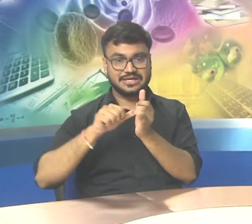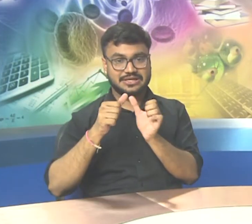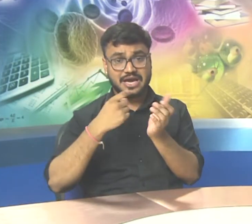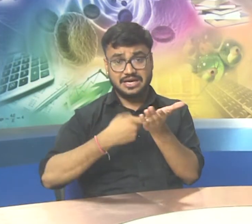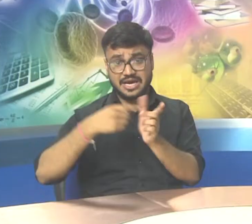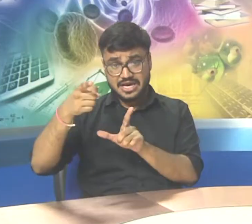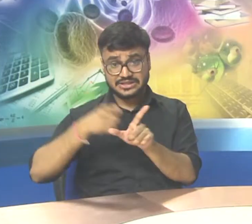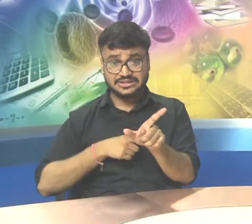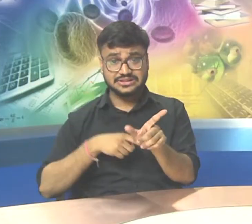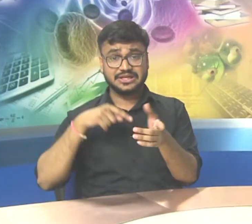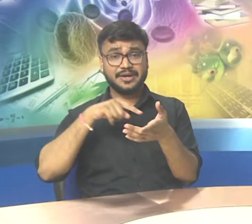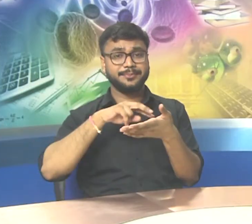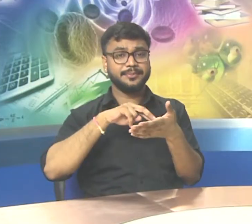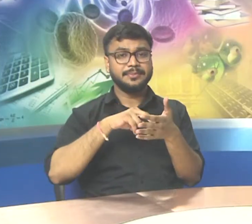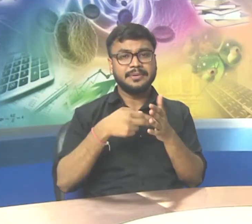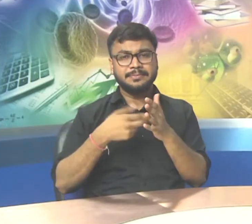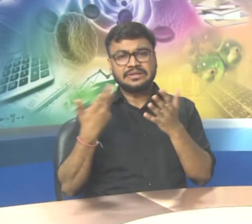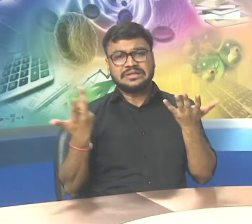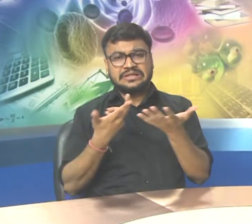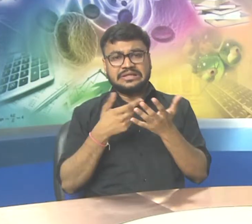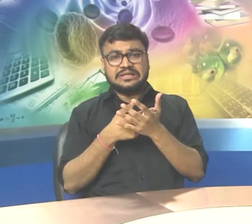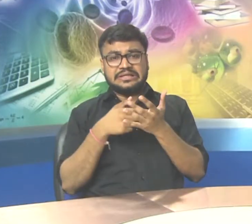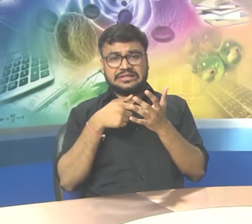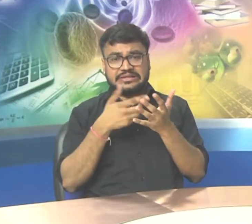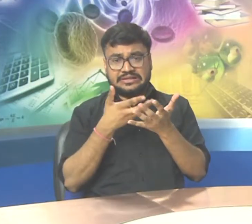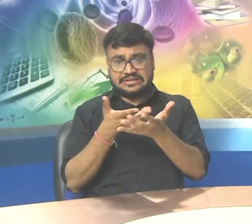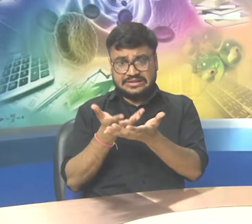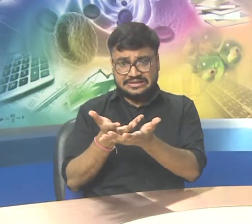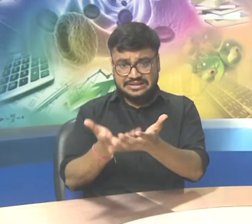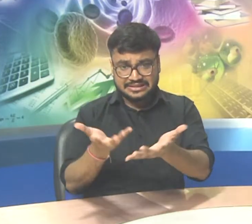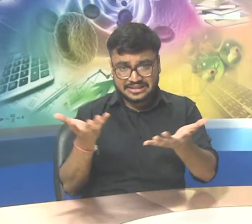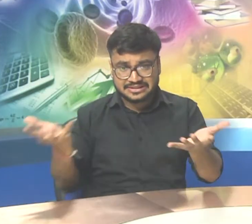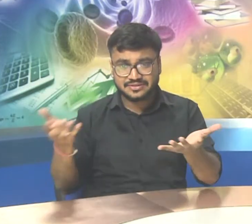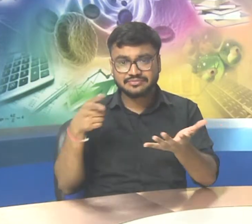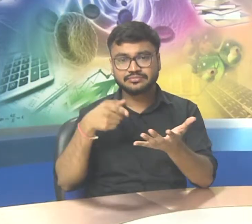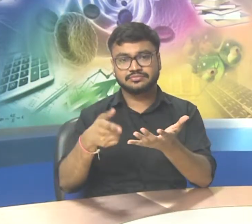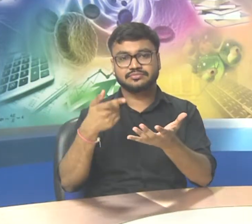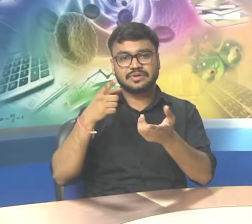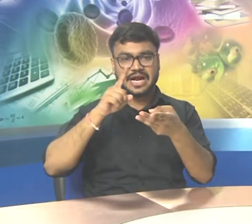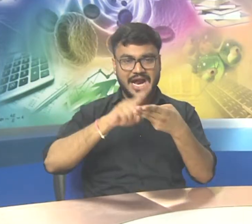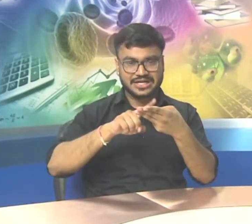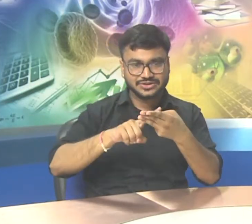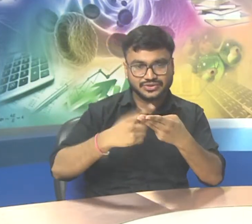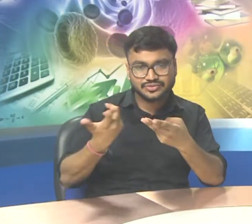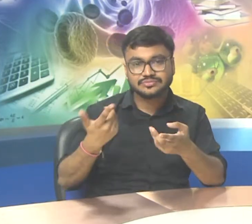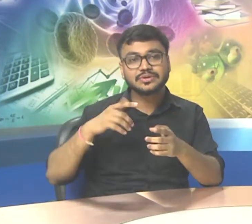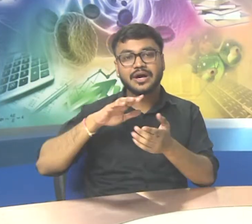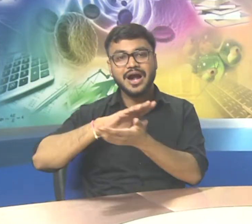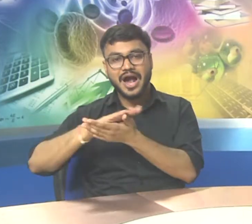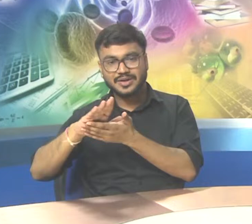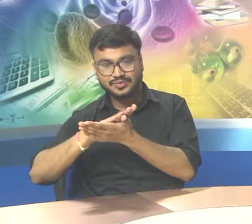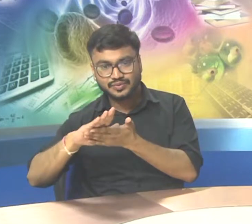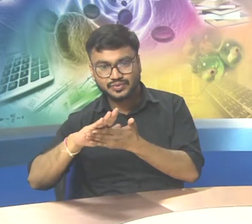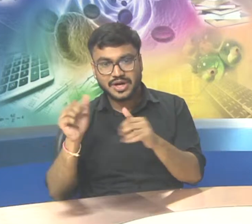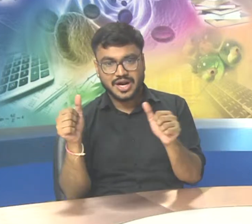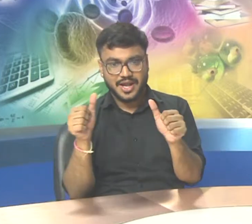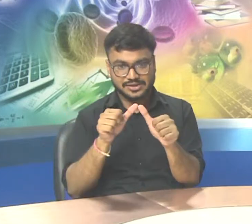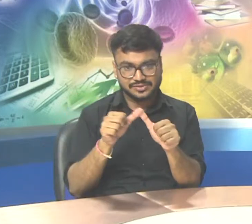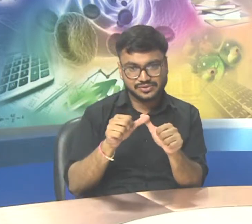Second, necessary for production of enzymes,